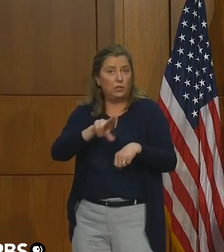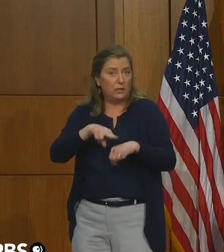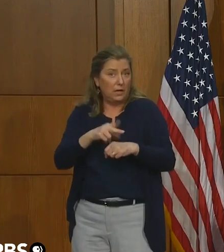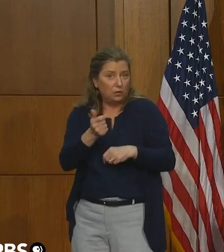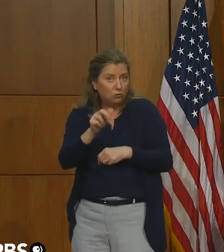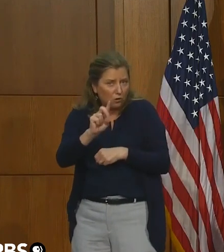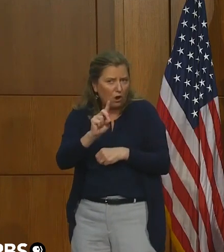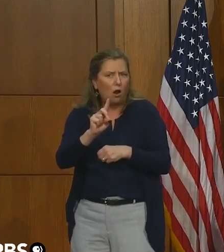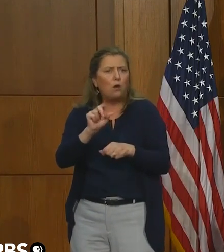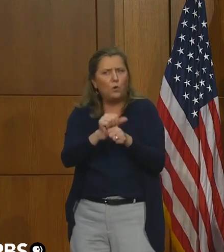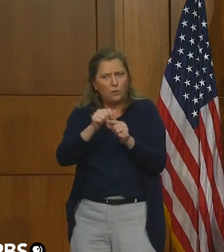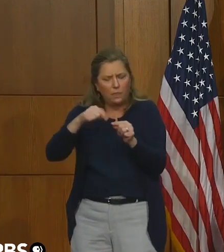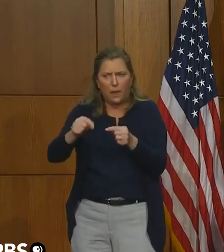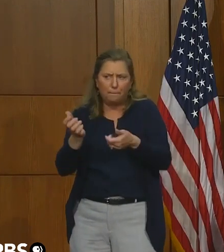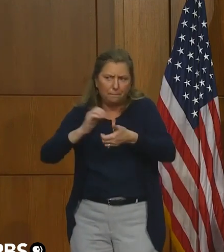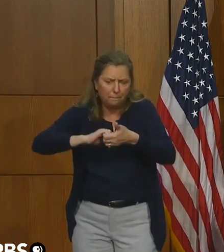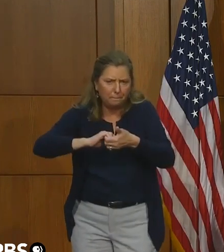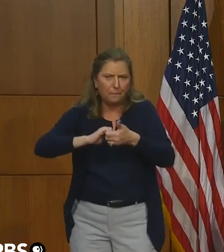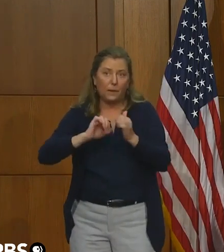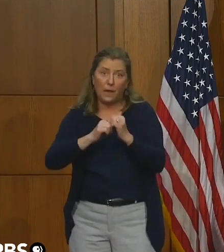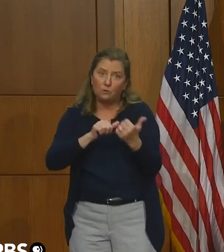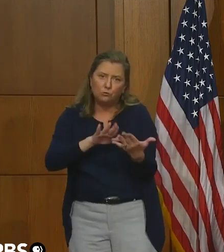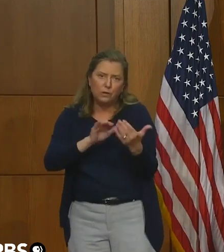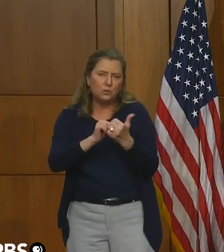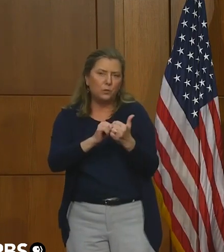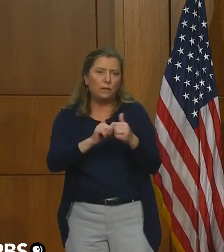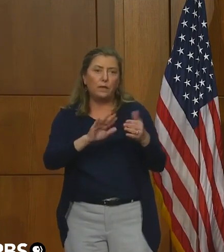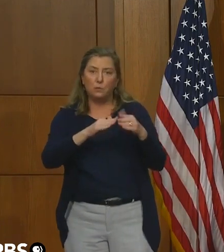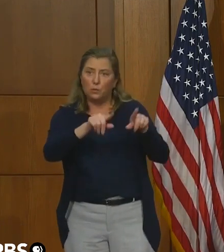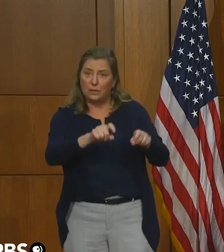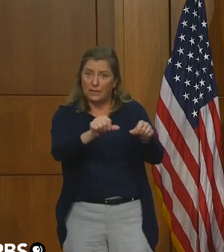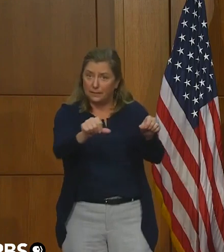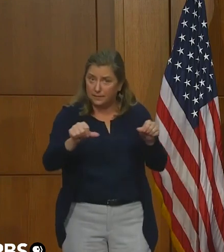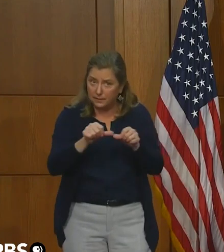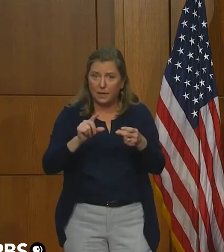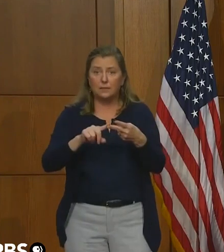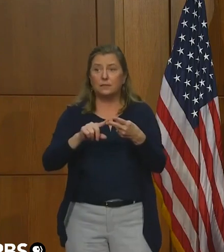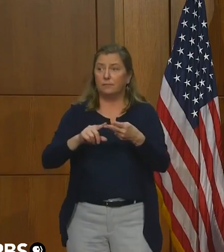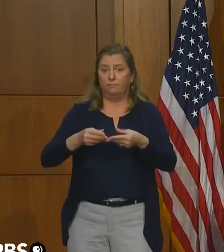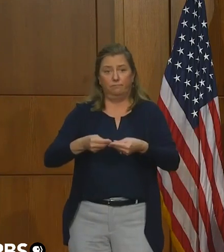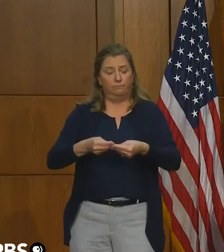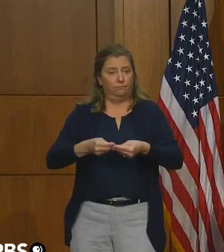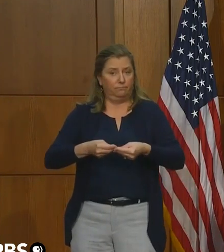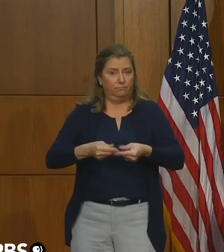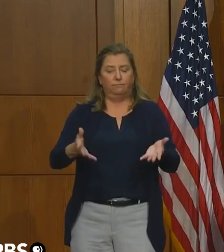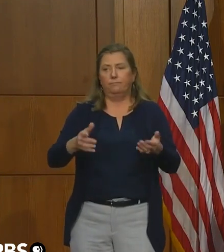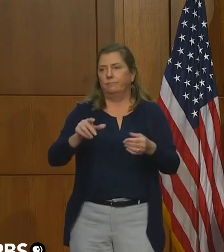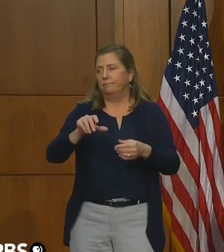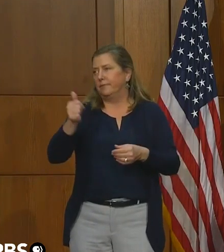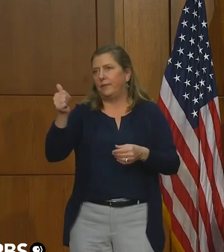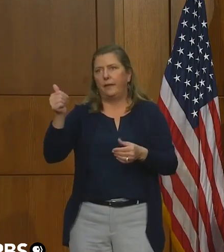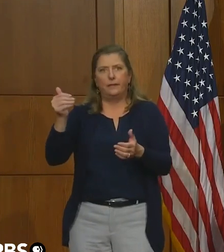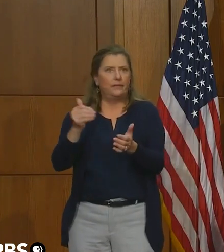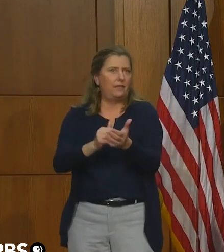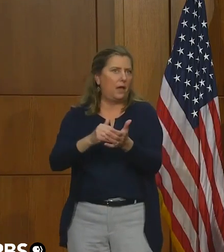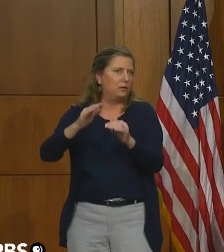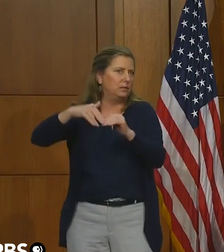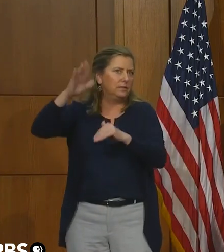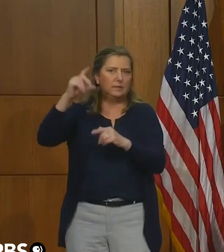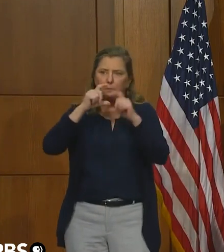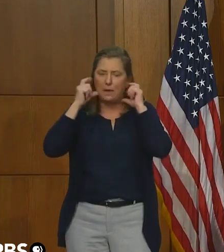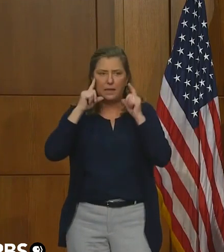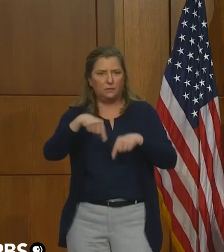others to address this through community testing sites, distribution of tens of thousands of masks